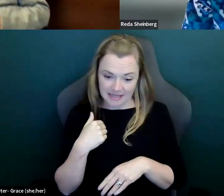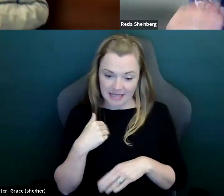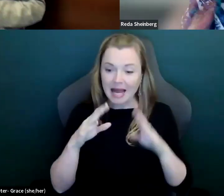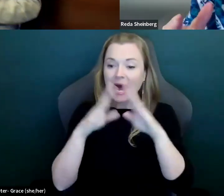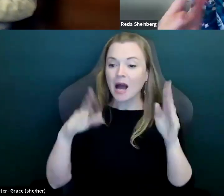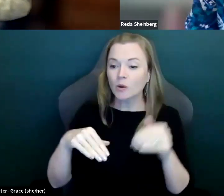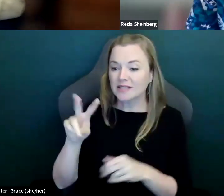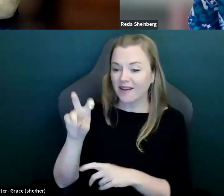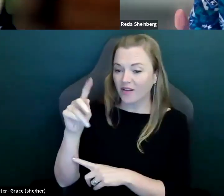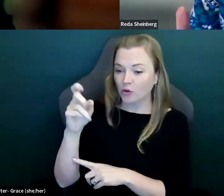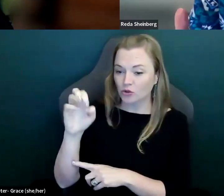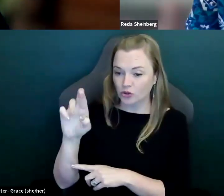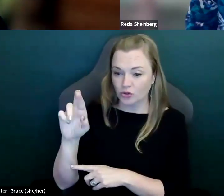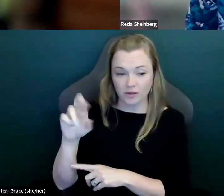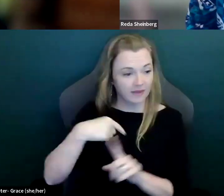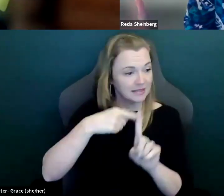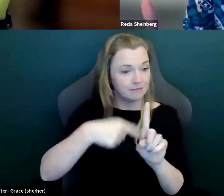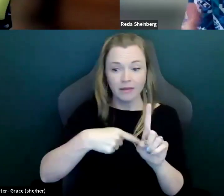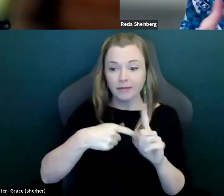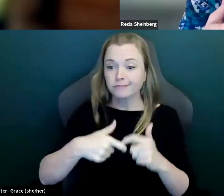month they stopped paying.